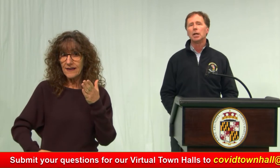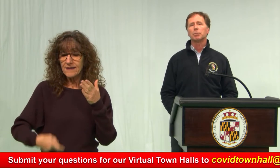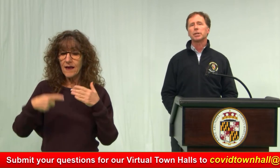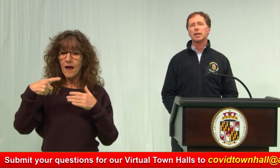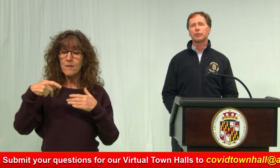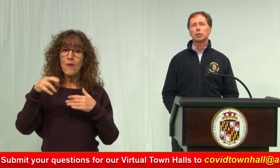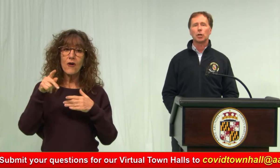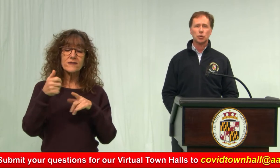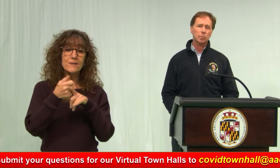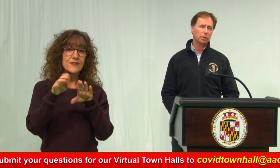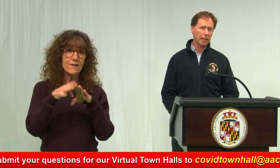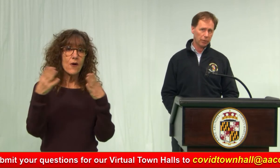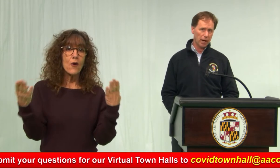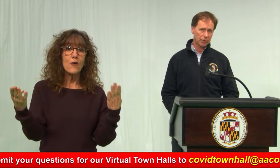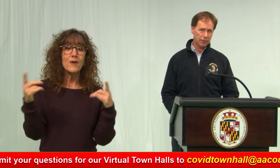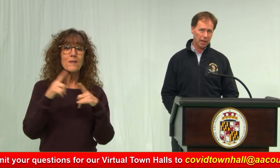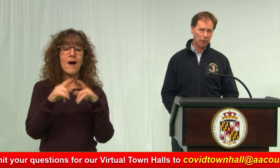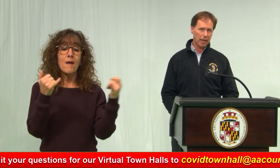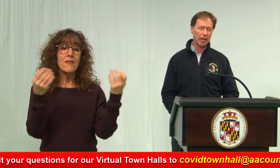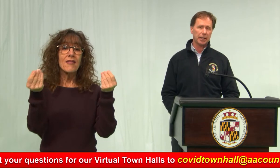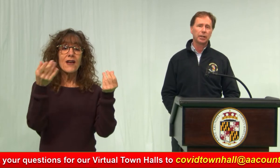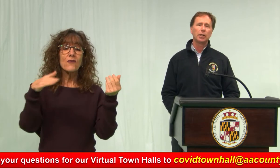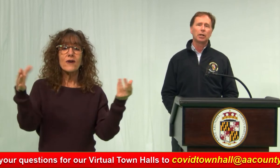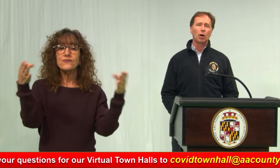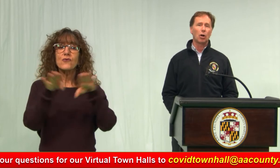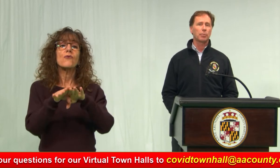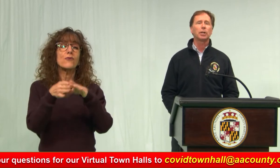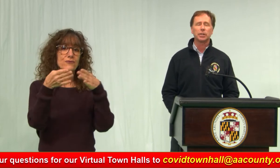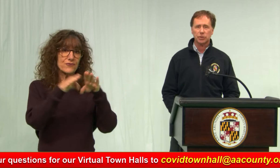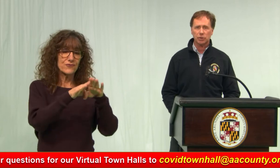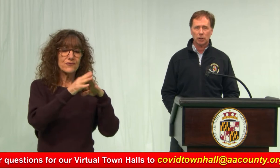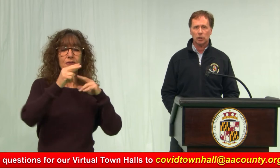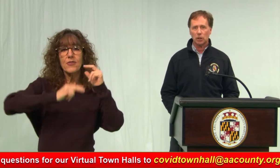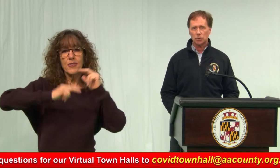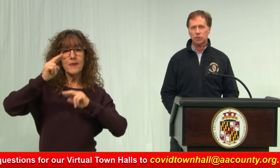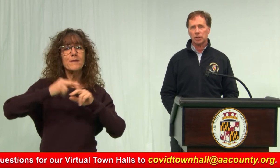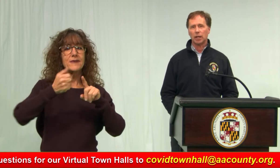open, but they have closed playgrounds now, and all the